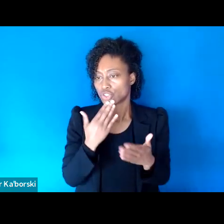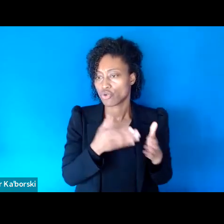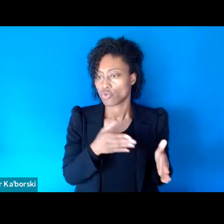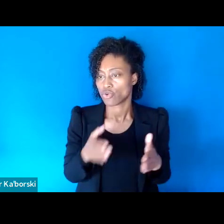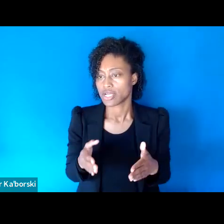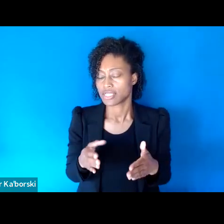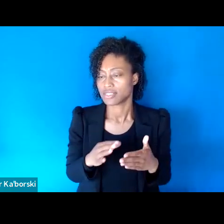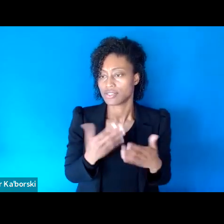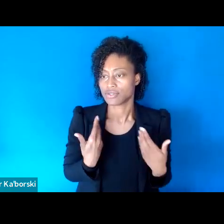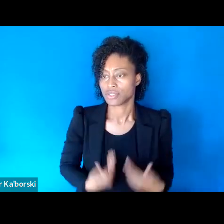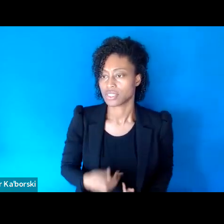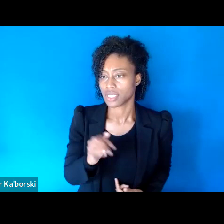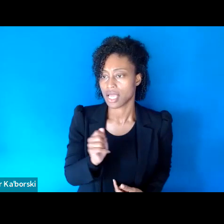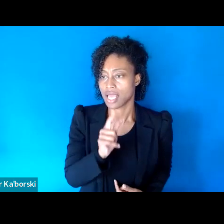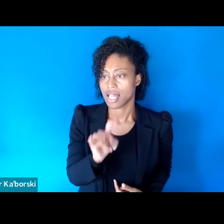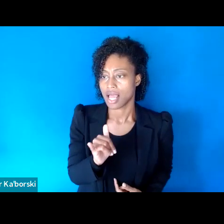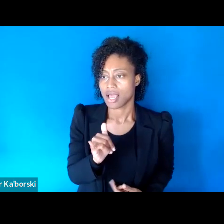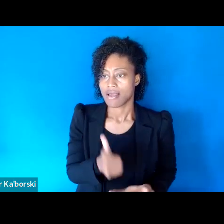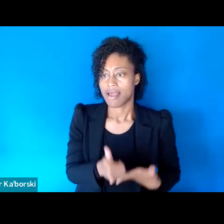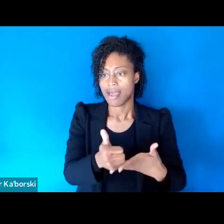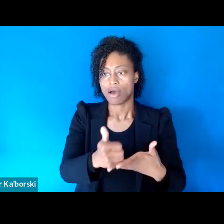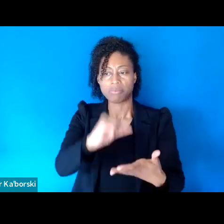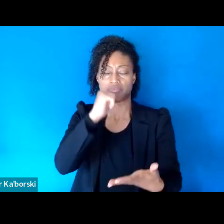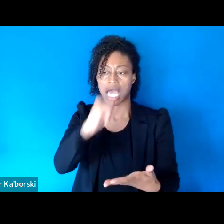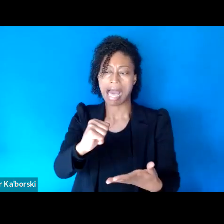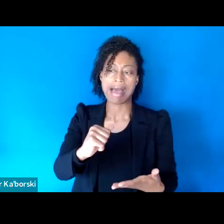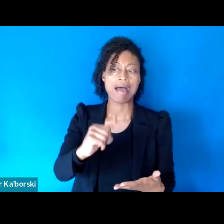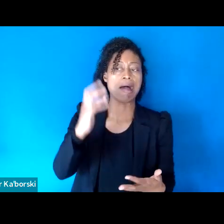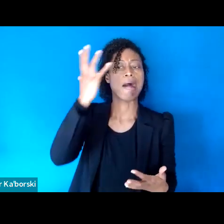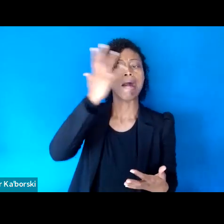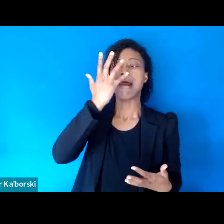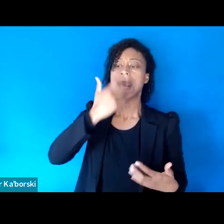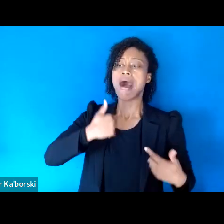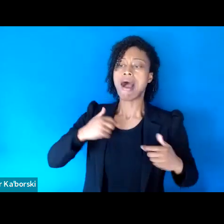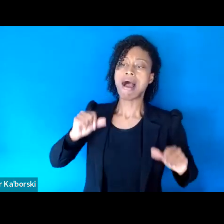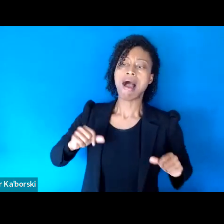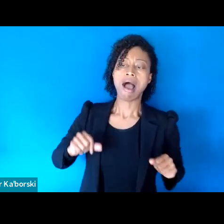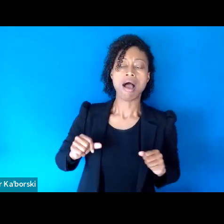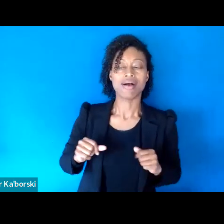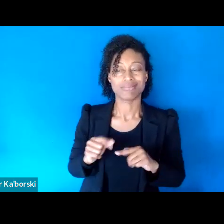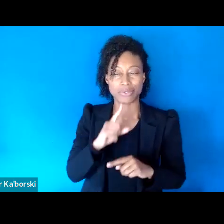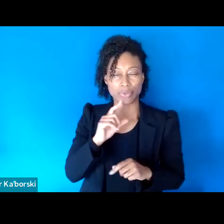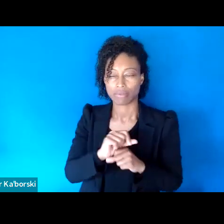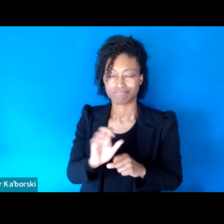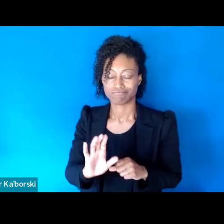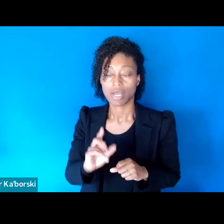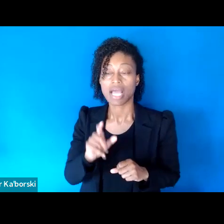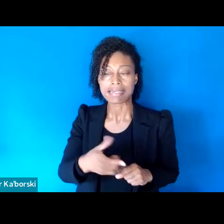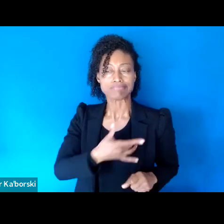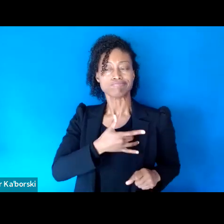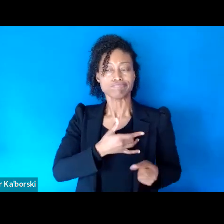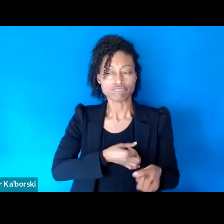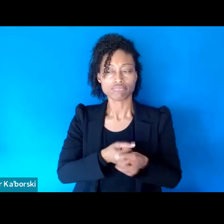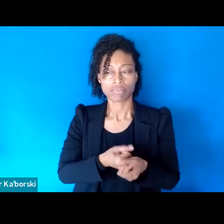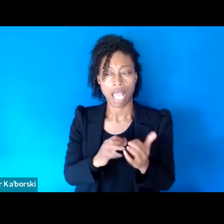an ally in a way that is helpful and not performative? And I kind of see it in, at least